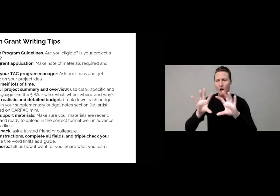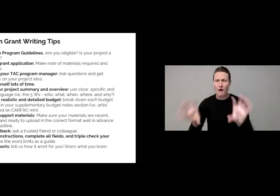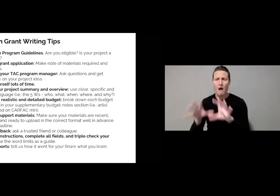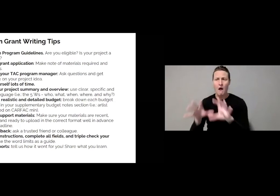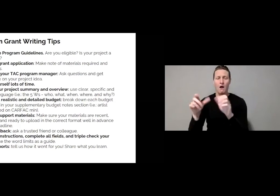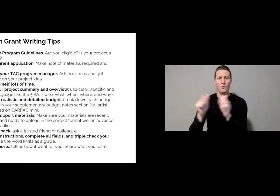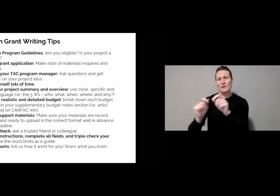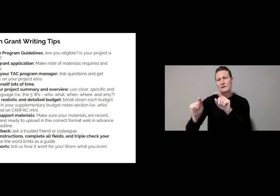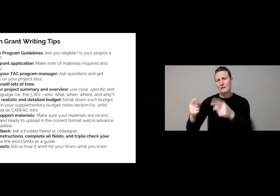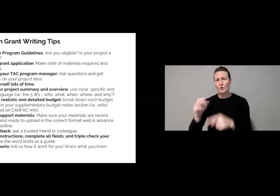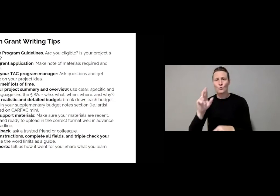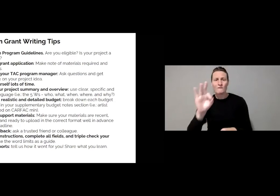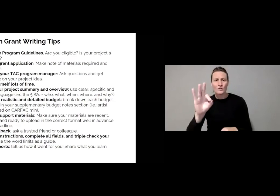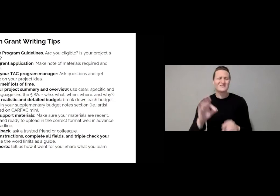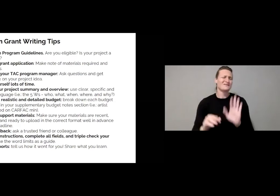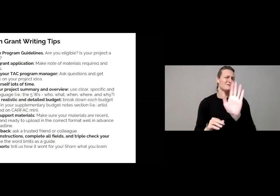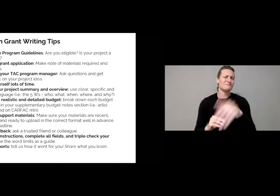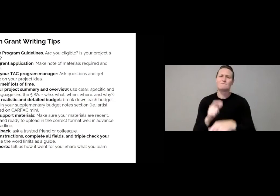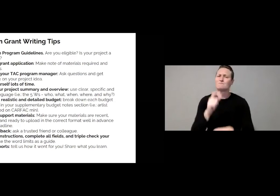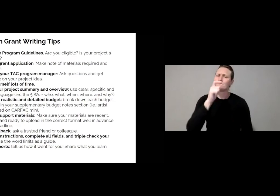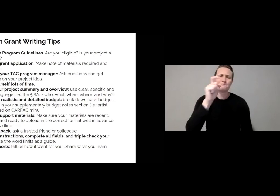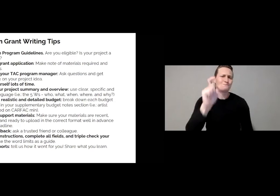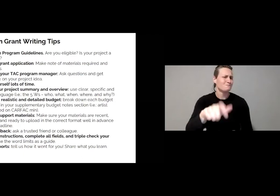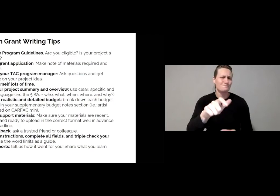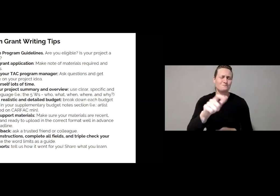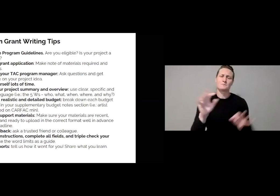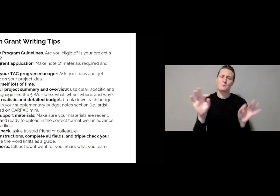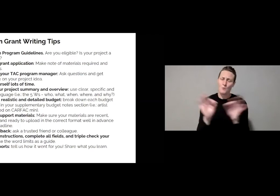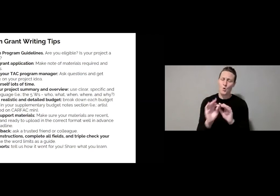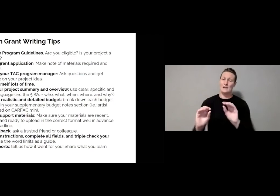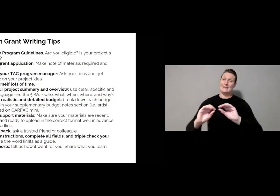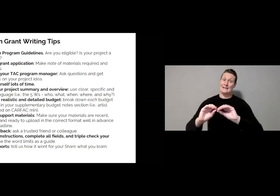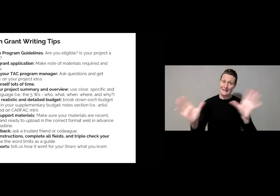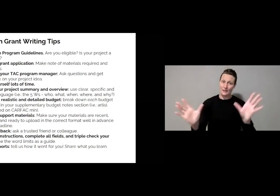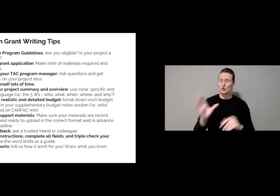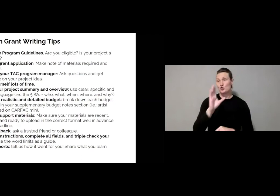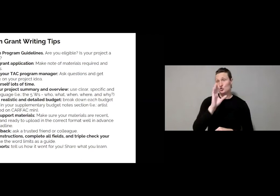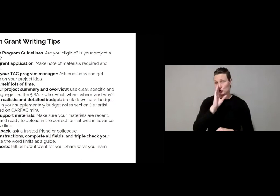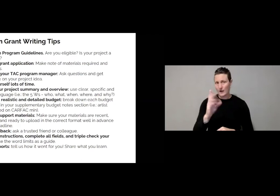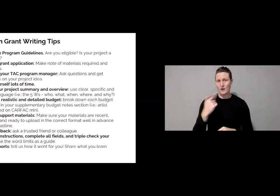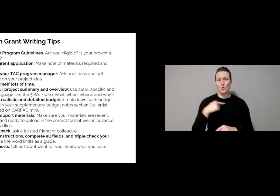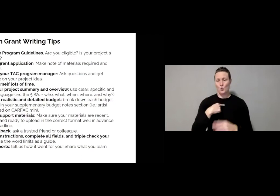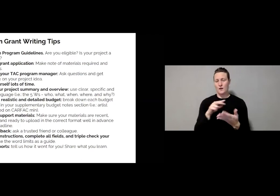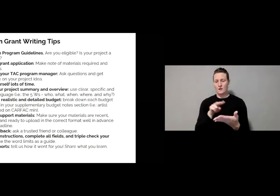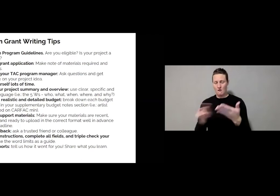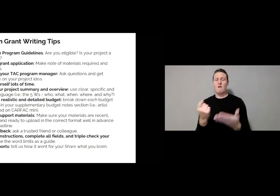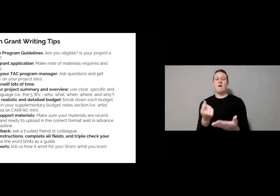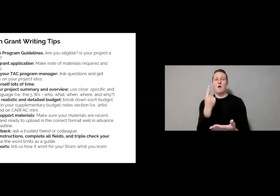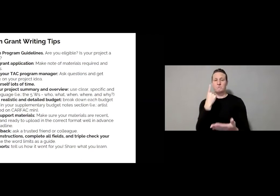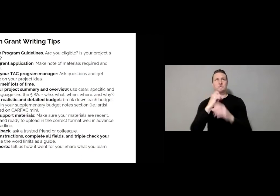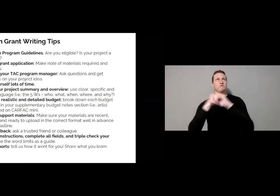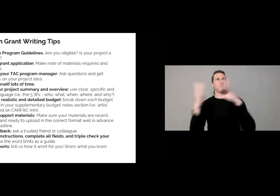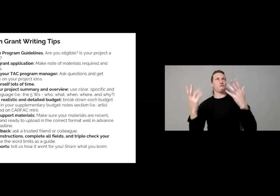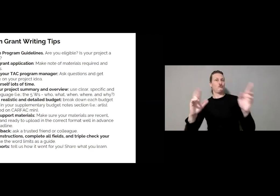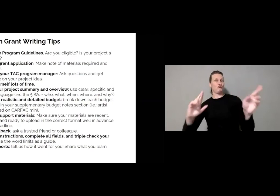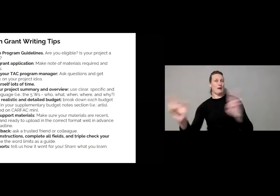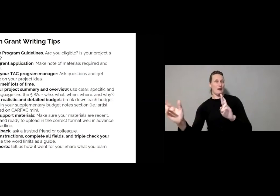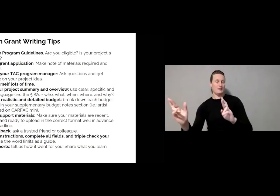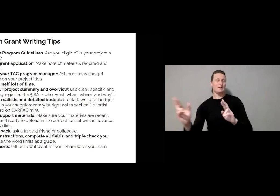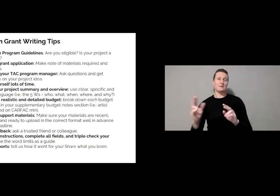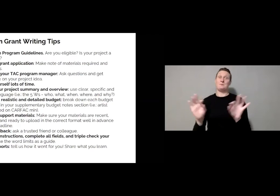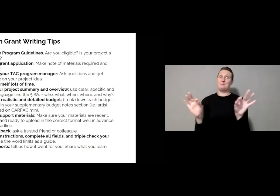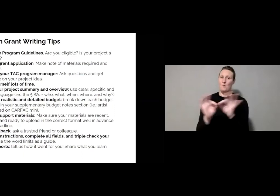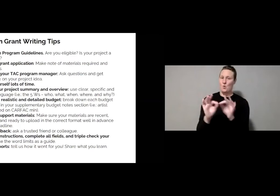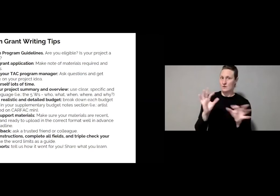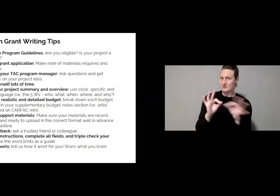or anything like that. Just very simple, clear, super clear language about what you want to do and why. 6, create a